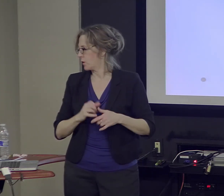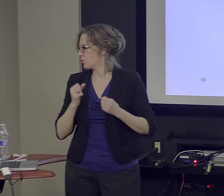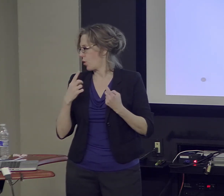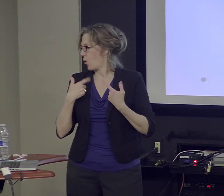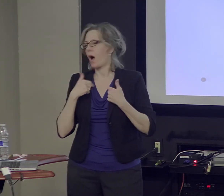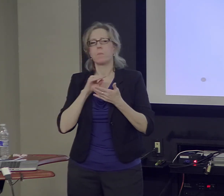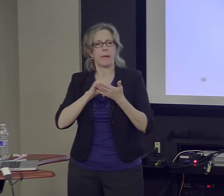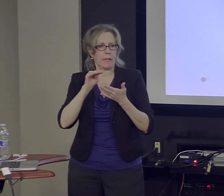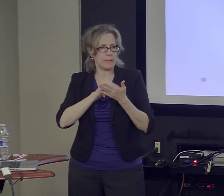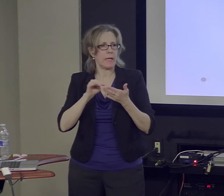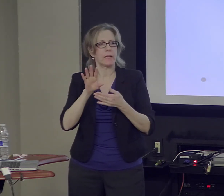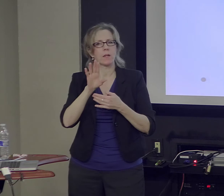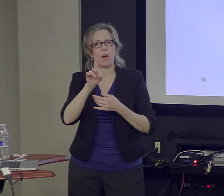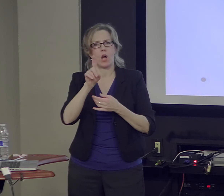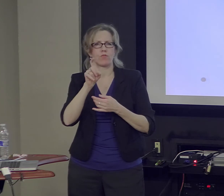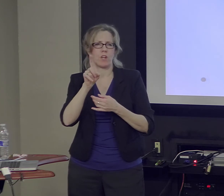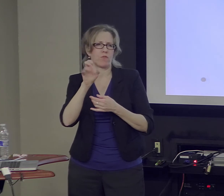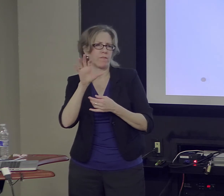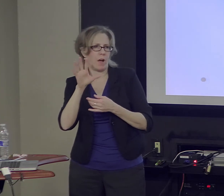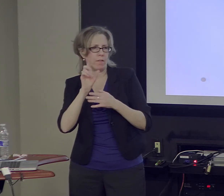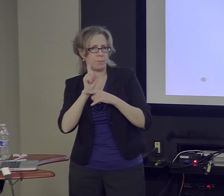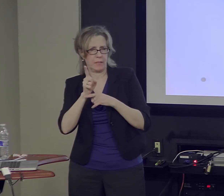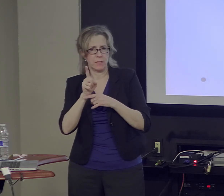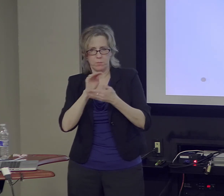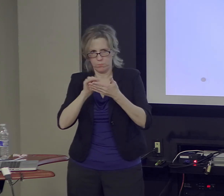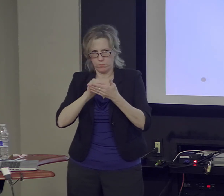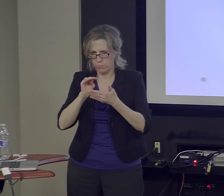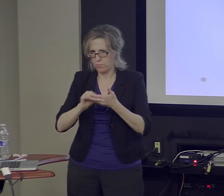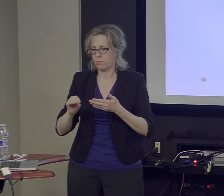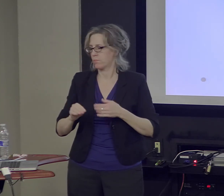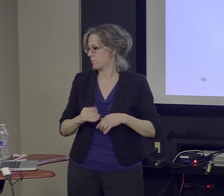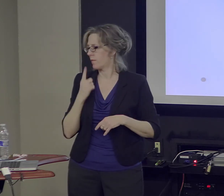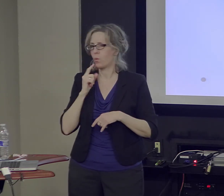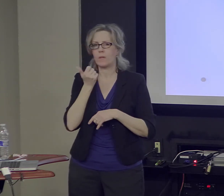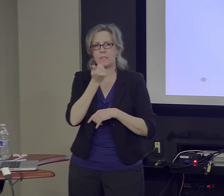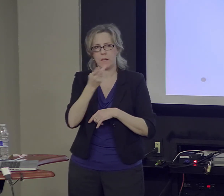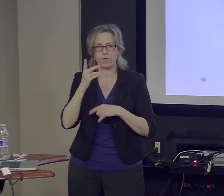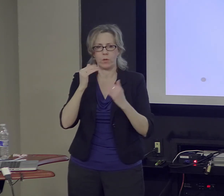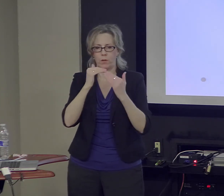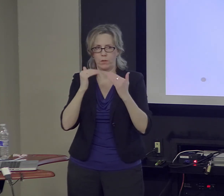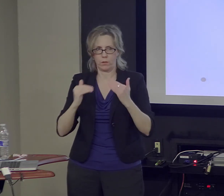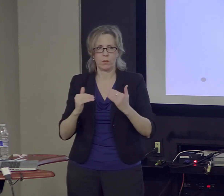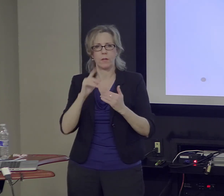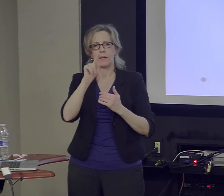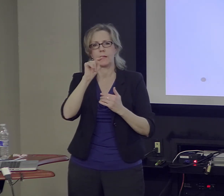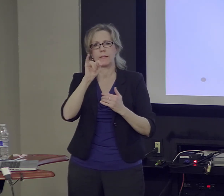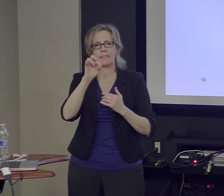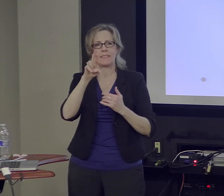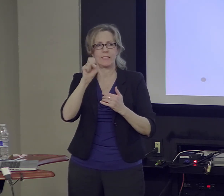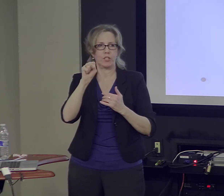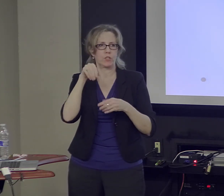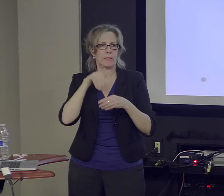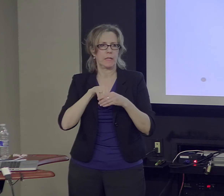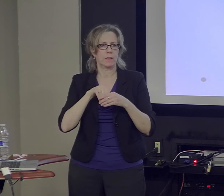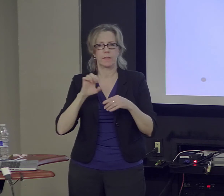I'm not going to be able to look through all of that, so what I've done is reduce that to 105 minutes of